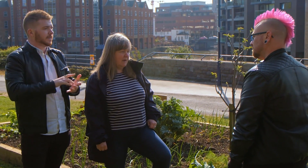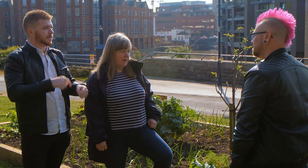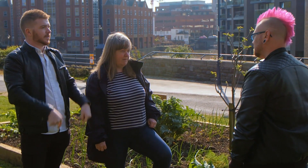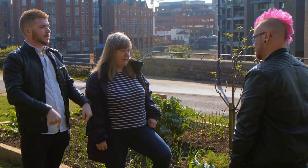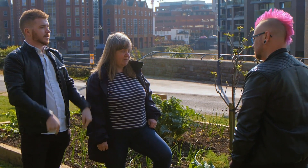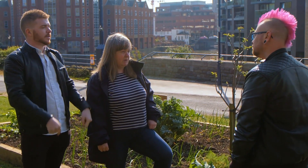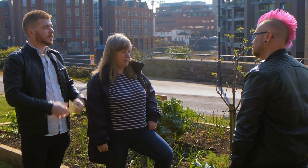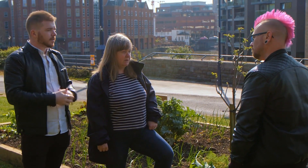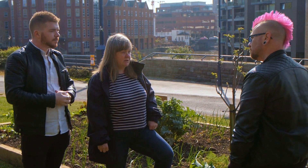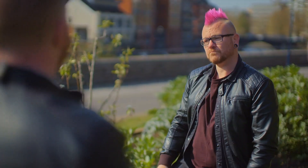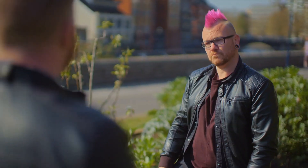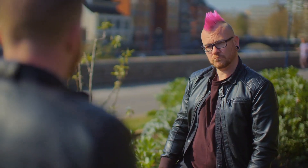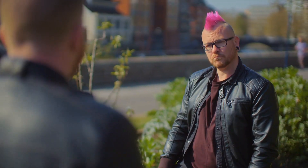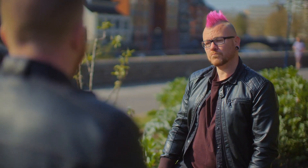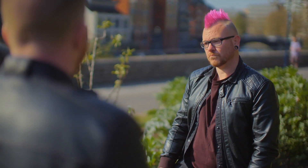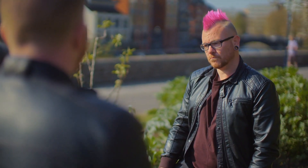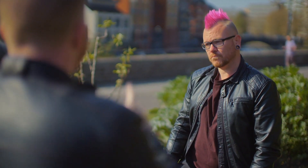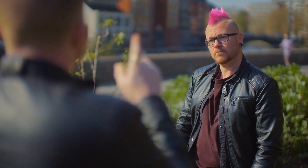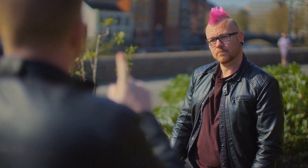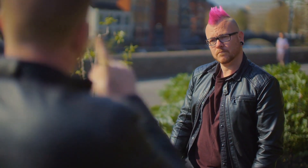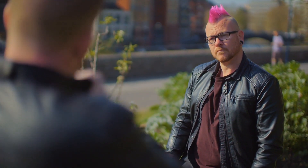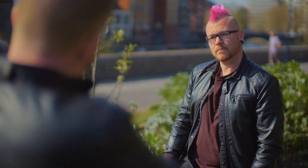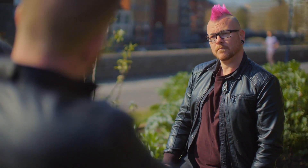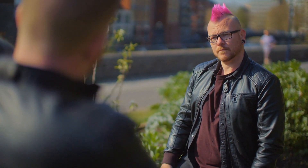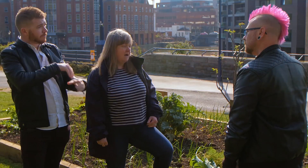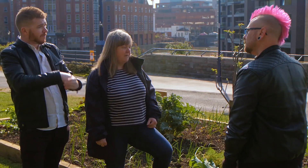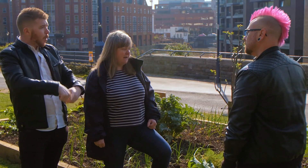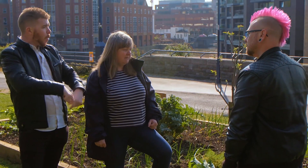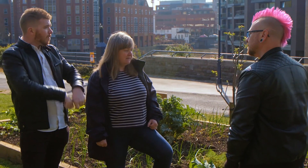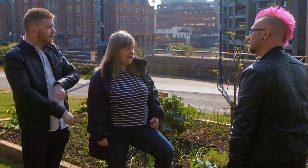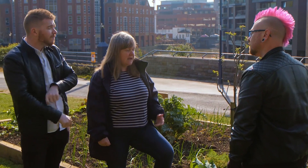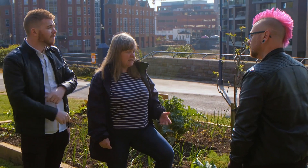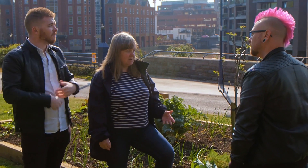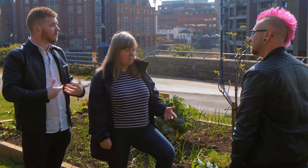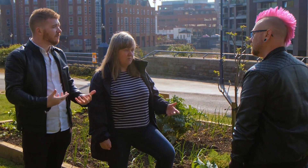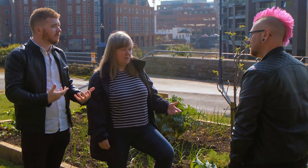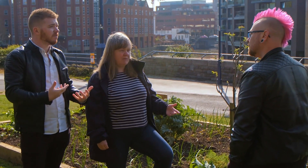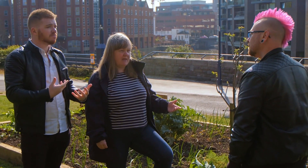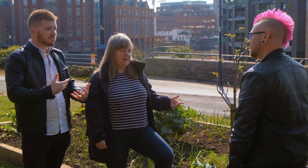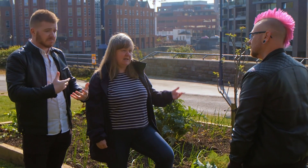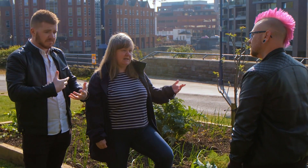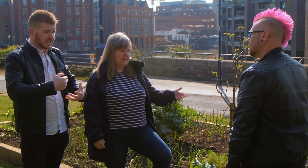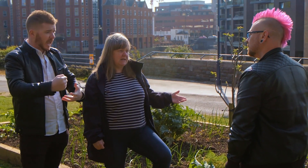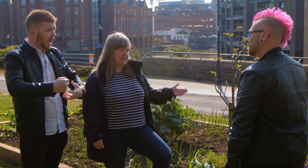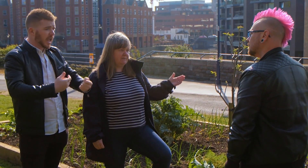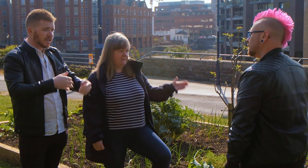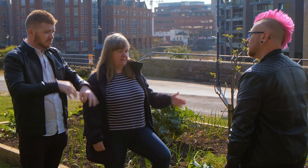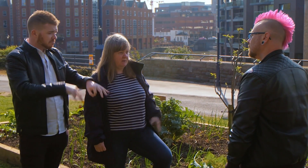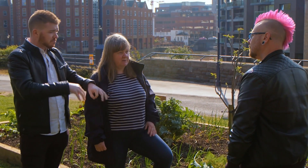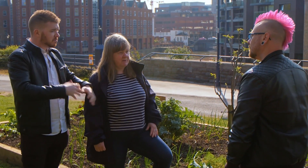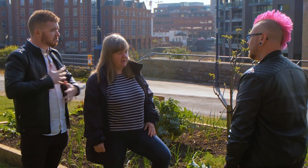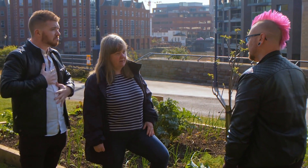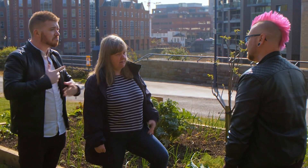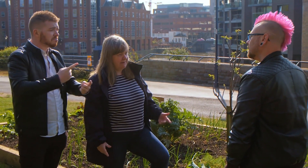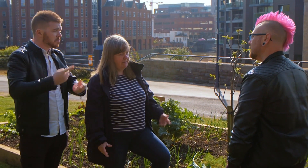where people can just come along, get involved and take what they need from the gardens that are around them.